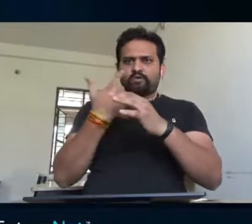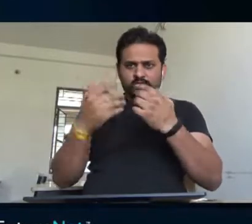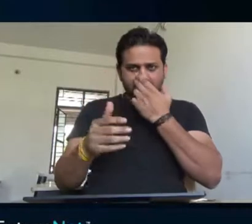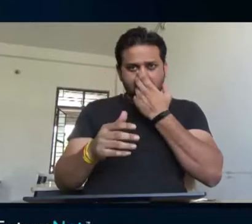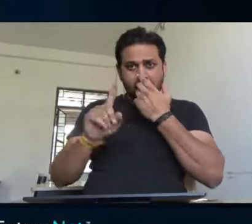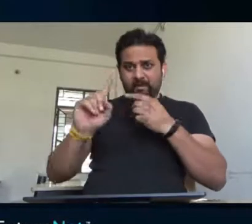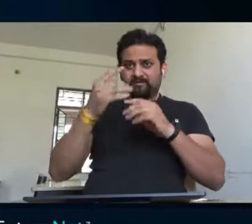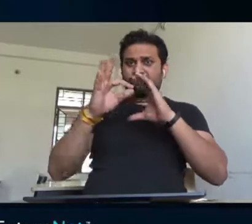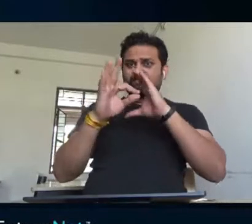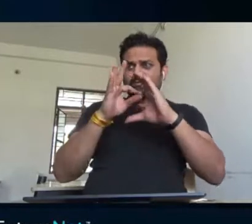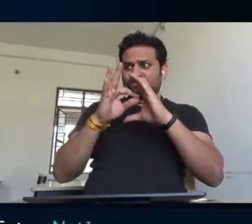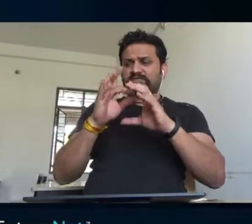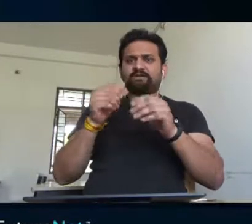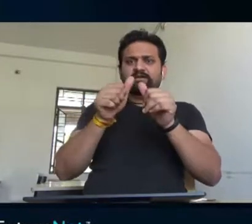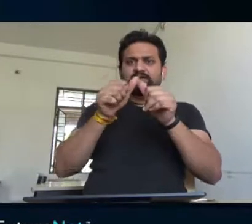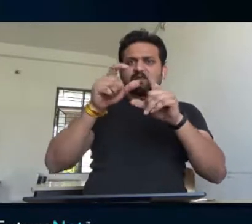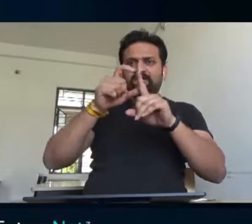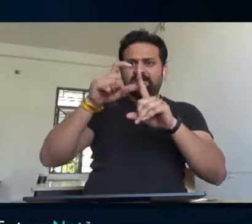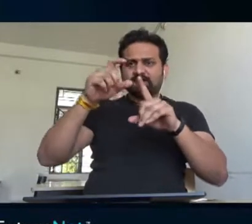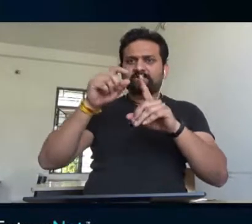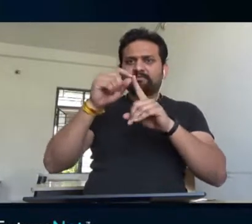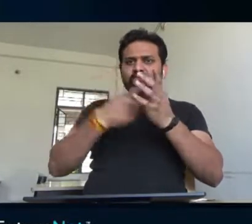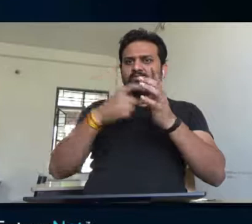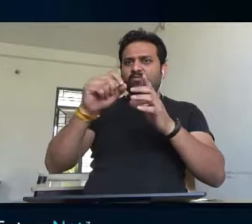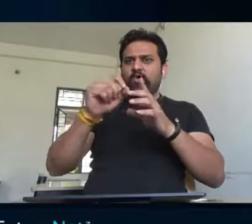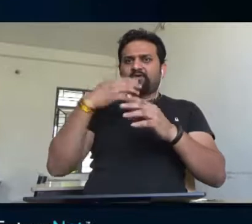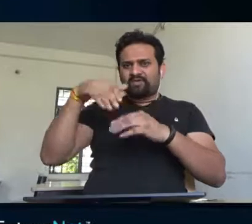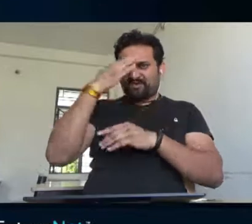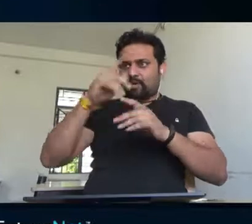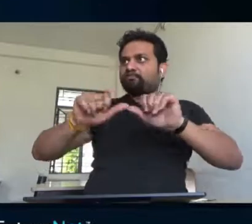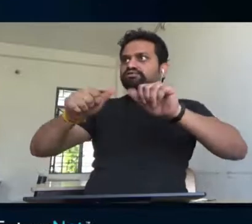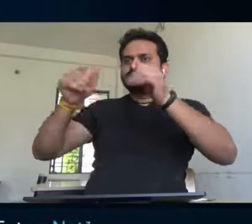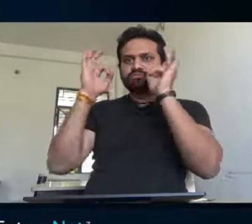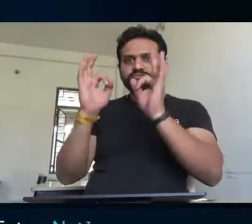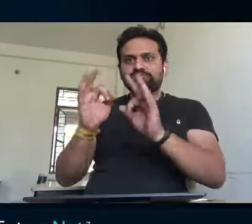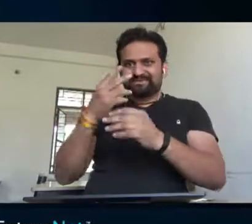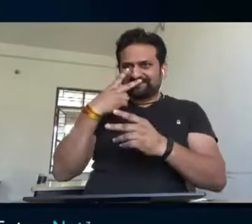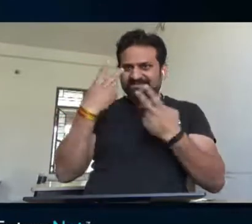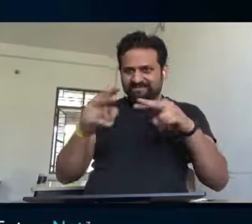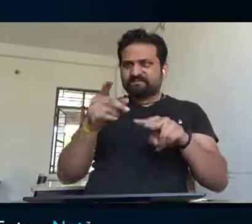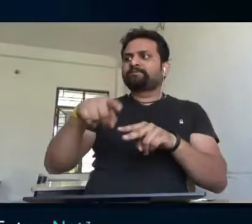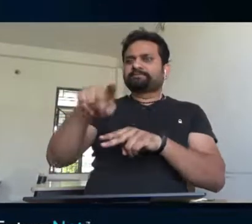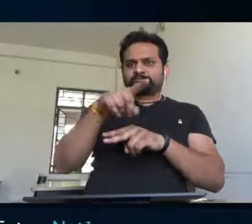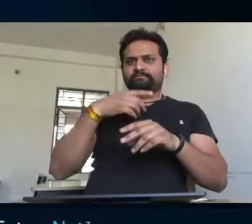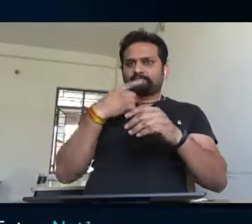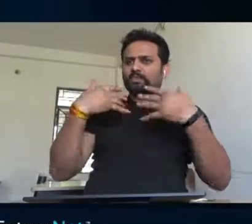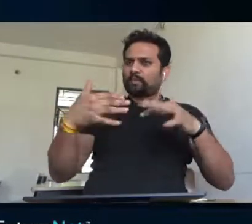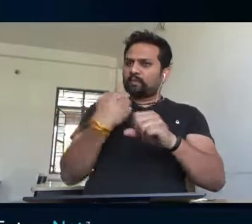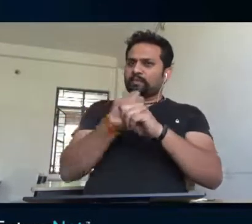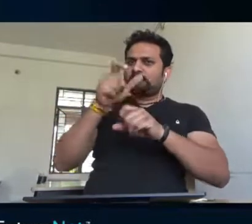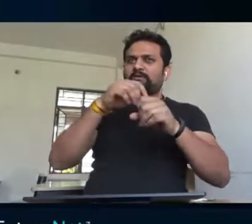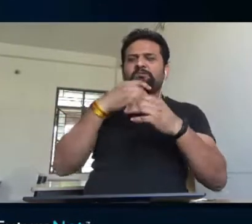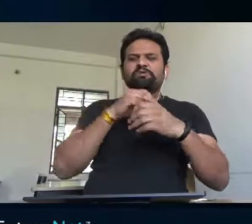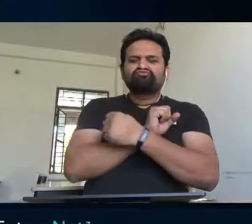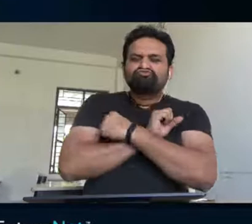with the Future Ed Pro, and everybody see the success of Future Ed Pro. It is amazing. People love it, and